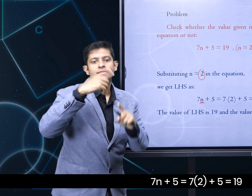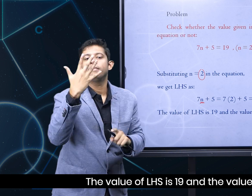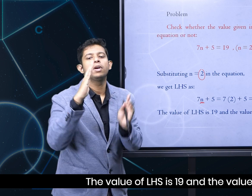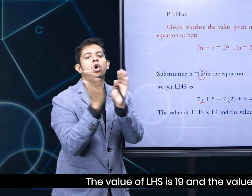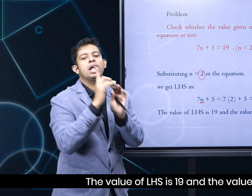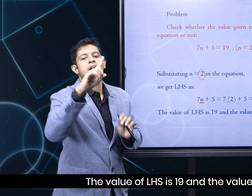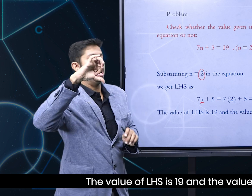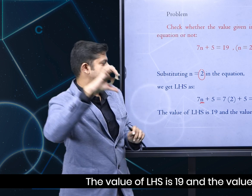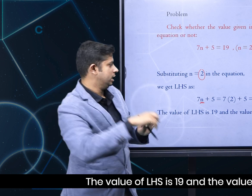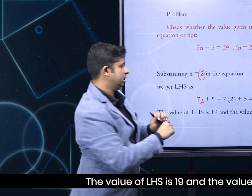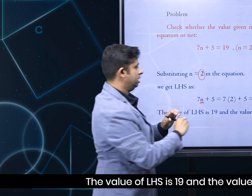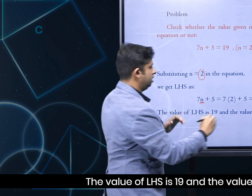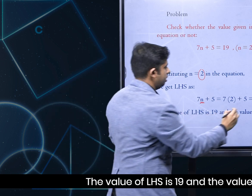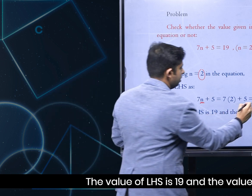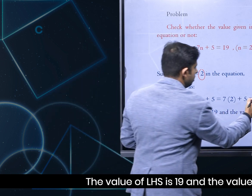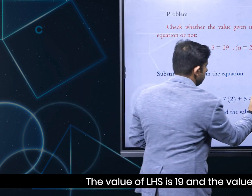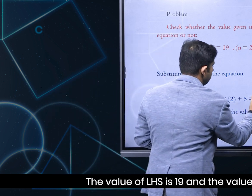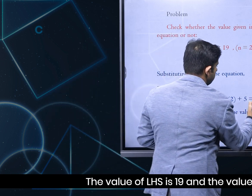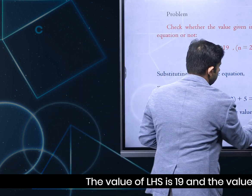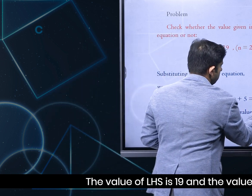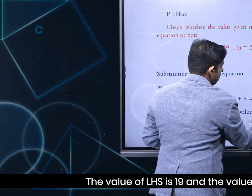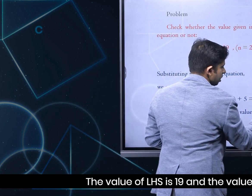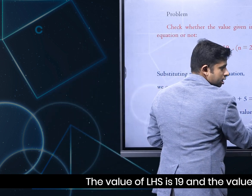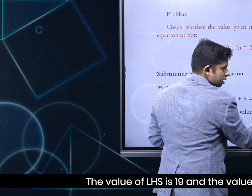The value of LHS is 19 and the value of RHS is 19.